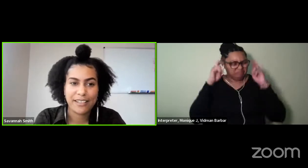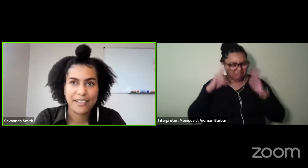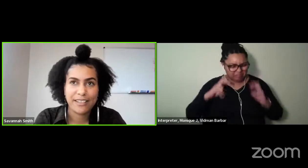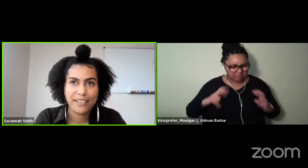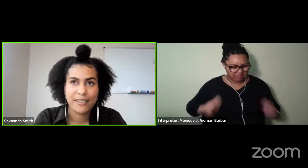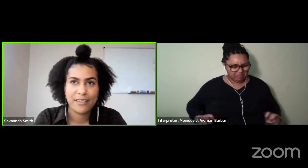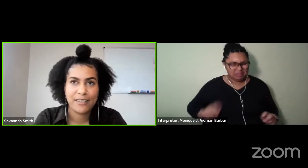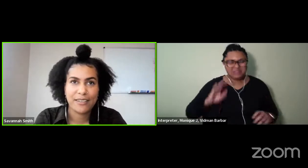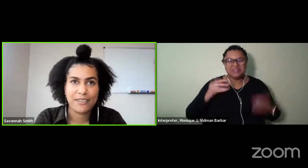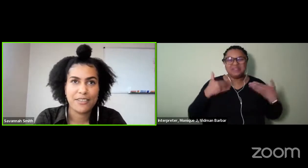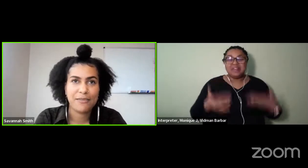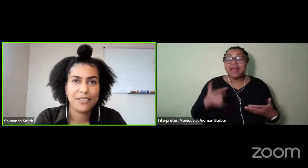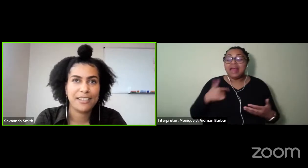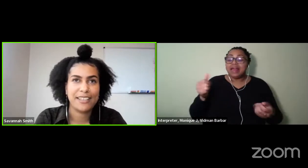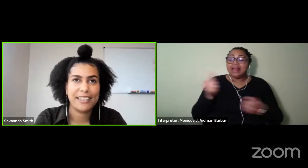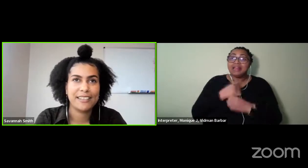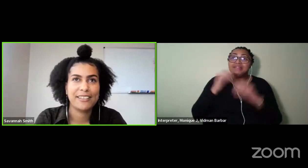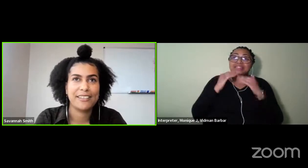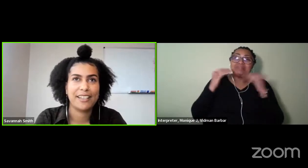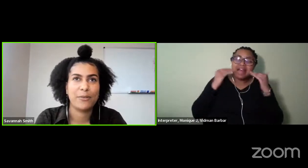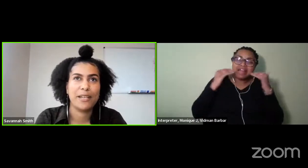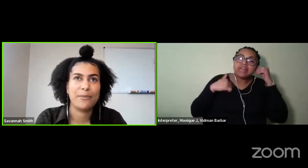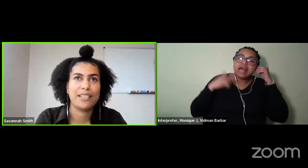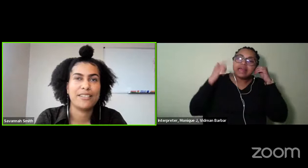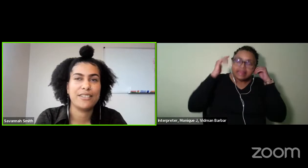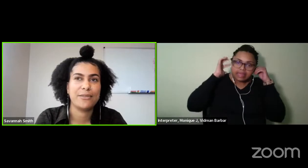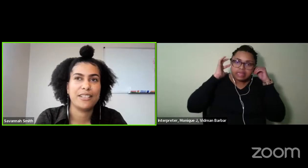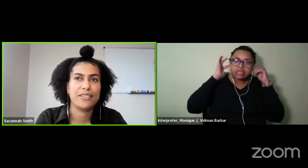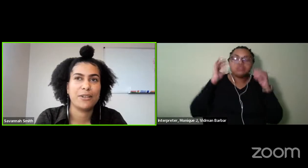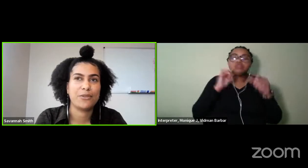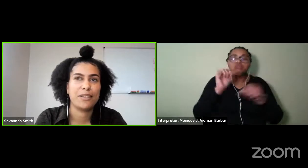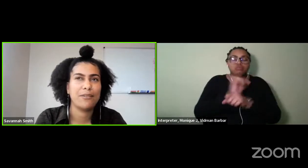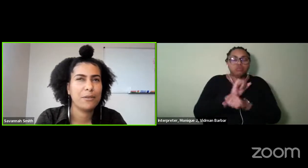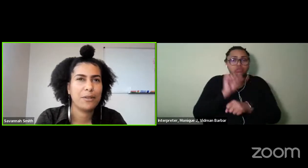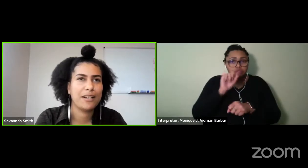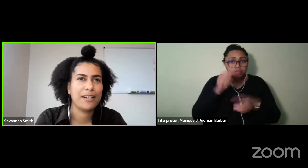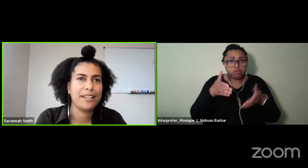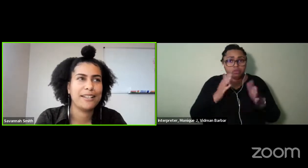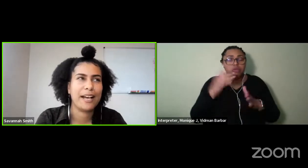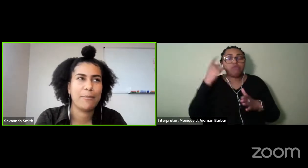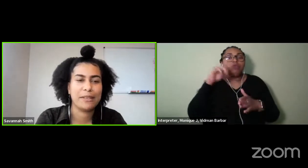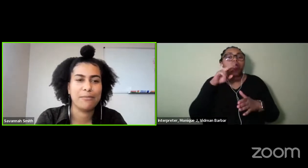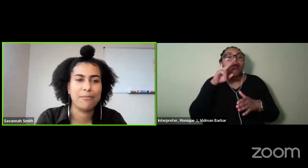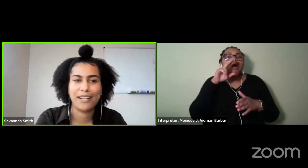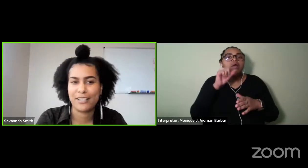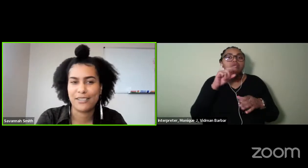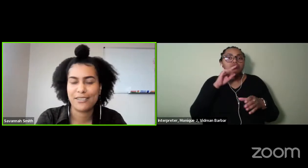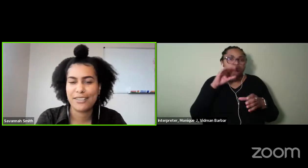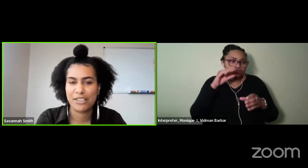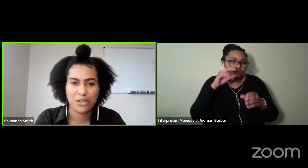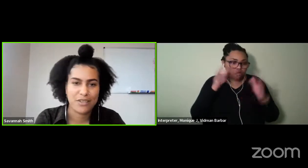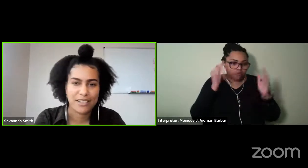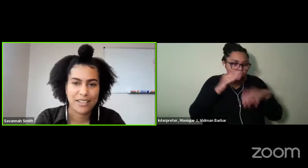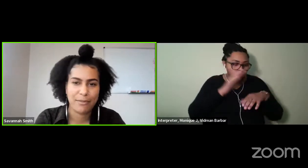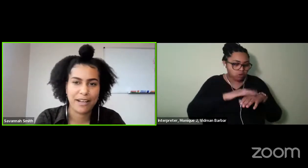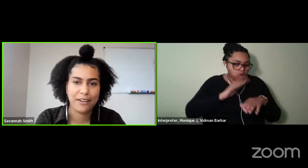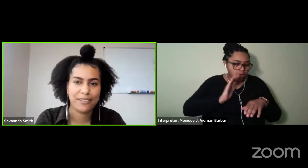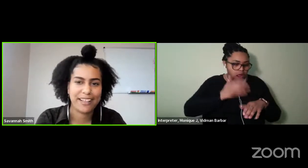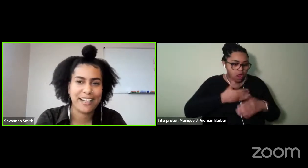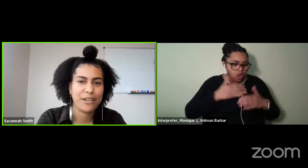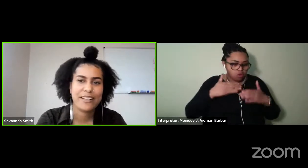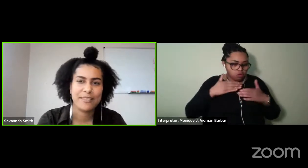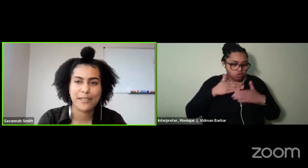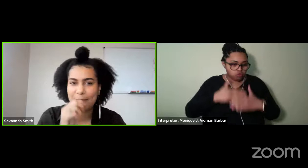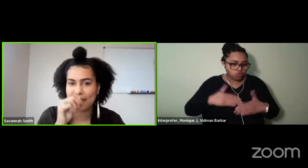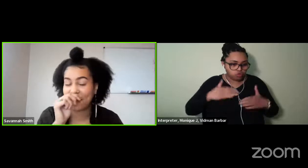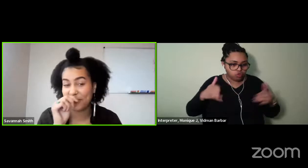smiles. I think there's definitely like a way we can tune into our joy, even when we're unhappy, by just choosing to smile.